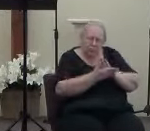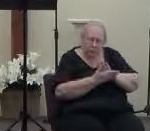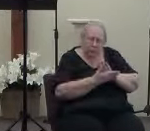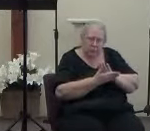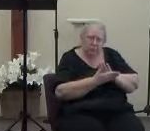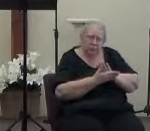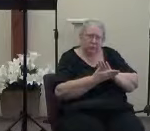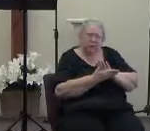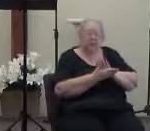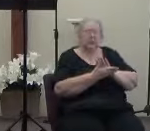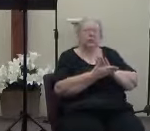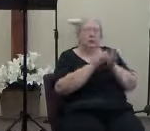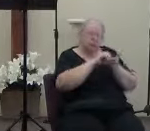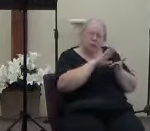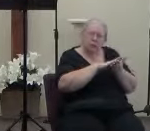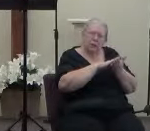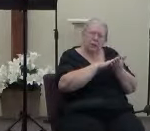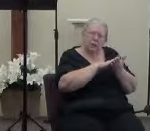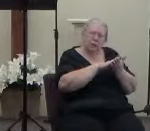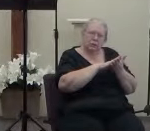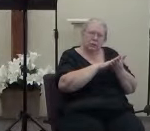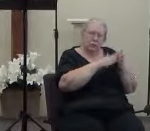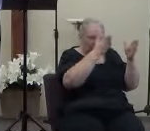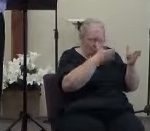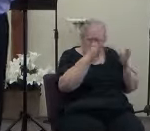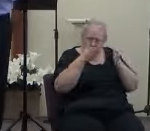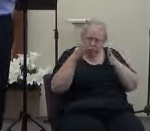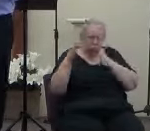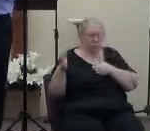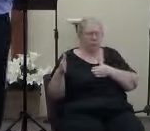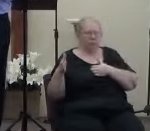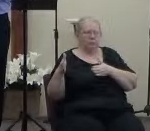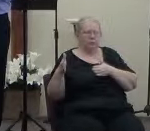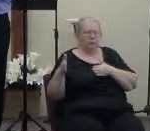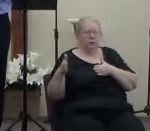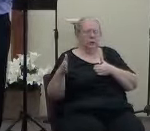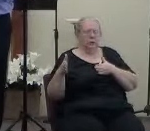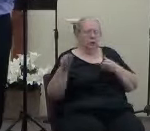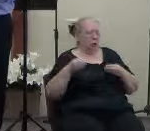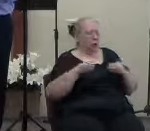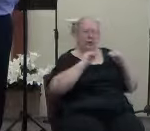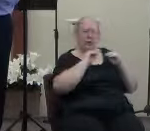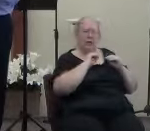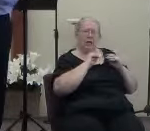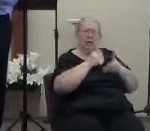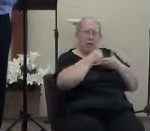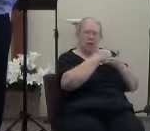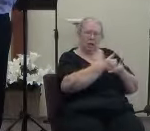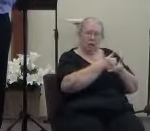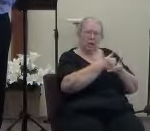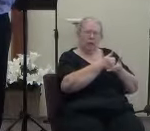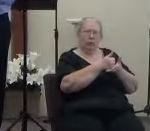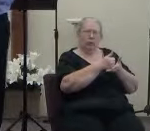He sets the guidelines. You're to die to yourself. You're to share your food with the hungry. You're to provide the poor wanderer with